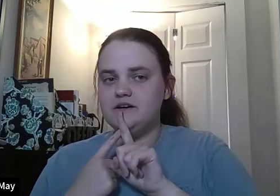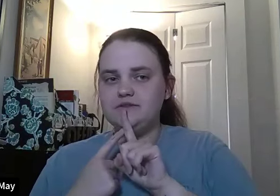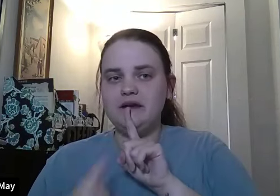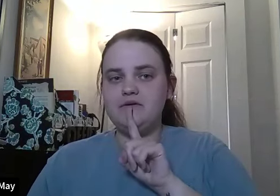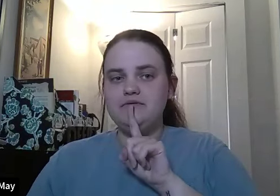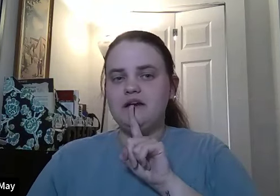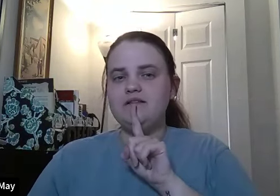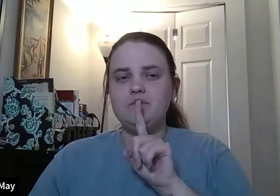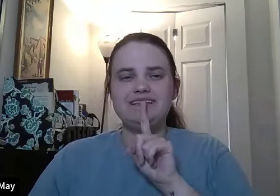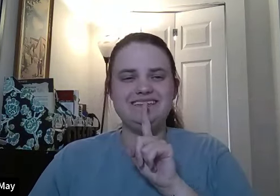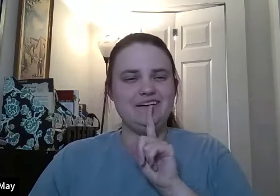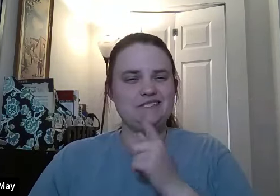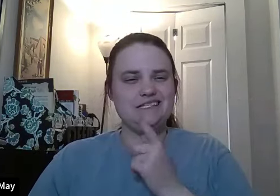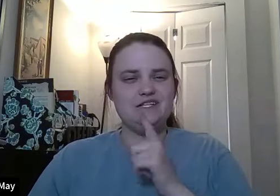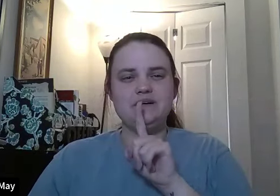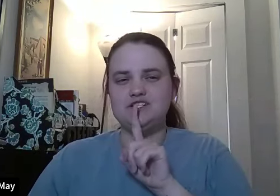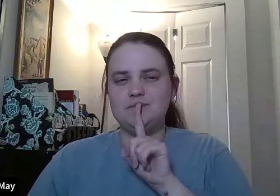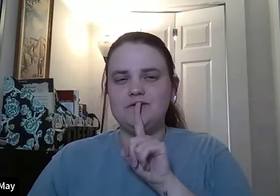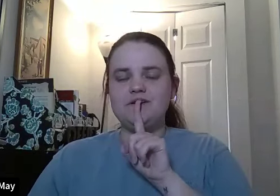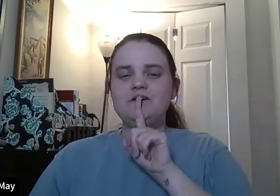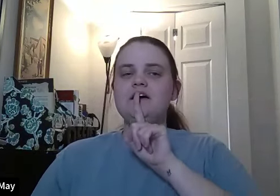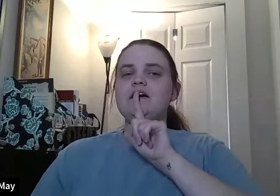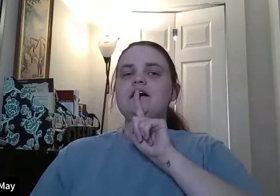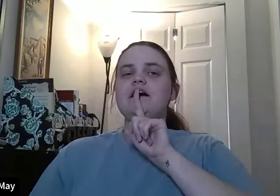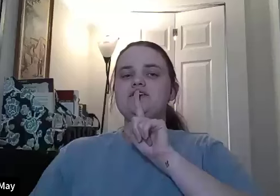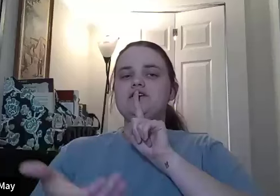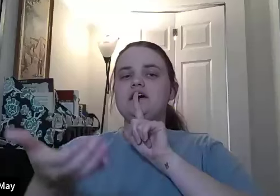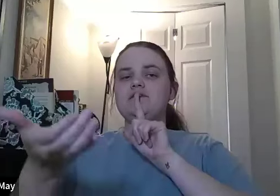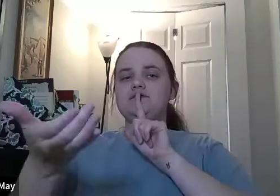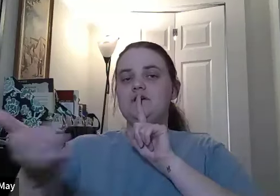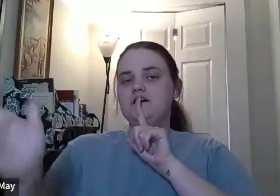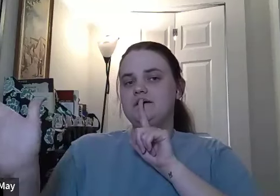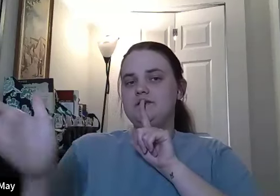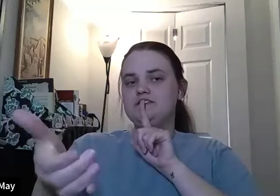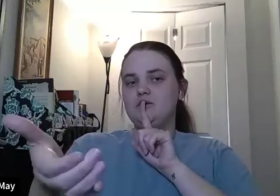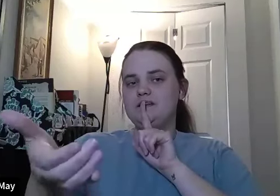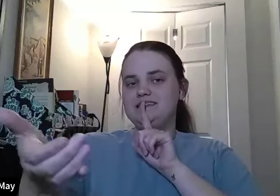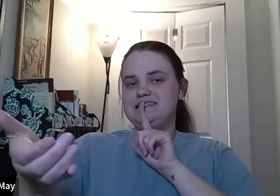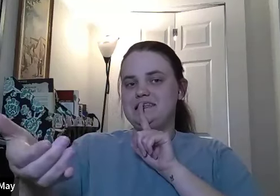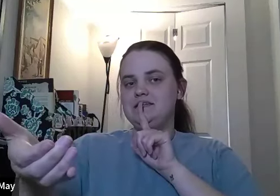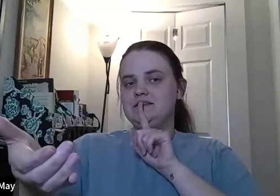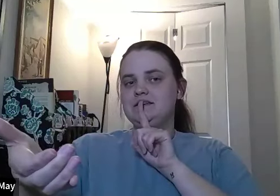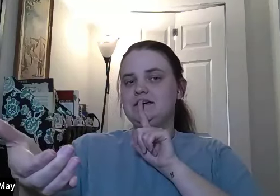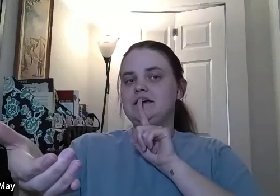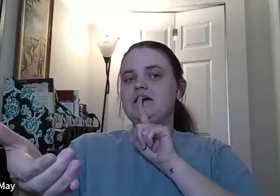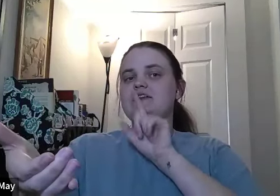at your mouth, kind of like where we did like our sister, but it's just the pointer finger. And you're going to have your non-dominant, this open C, and then